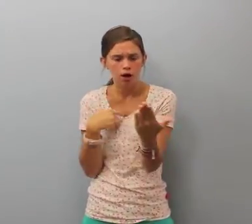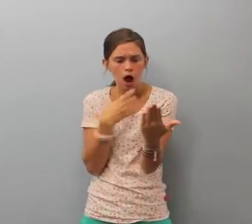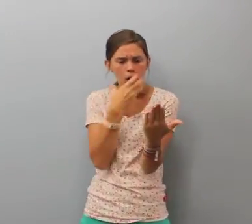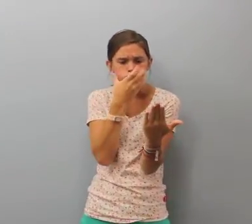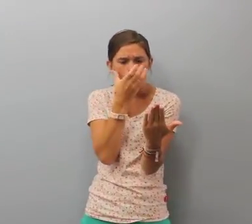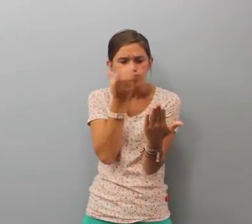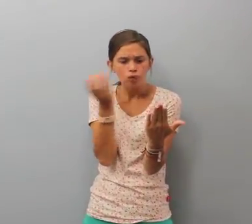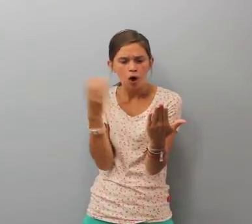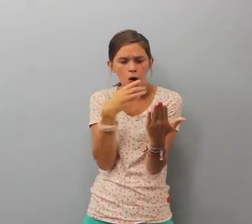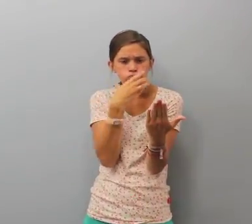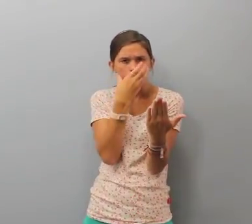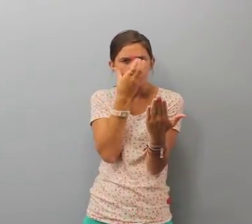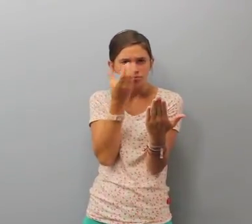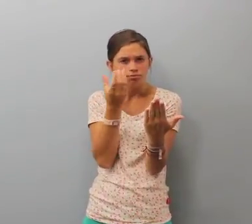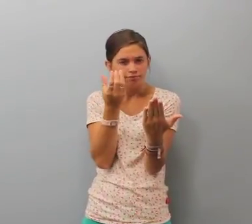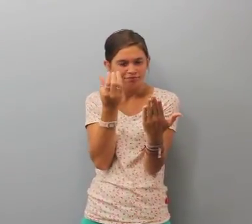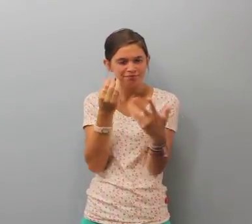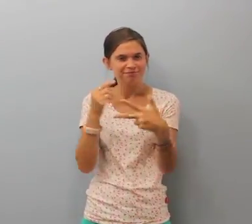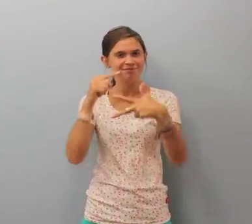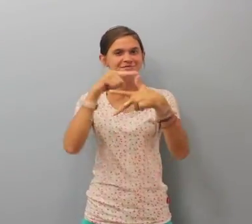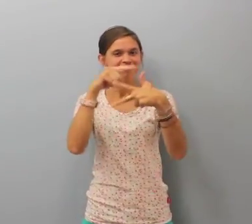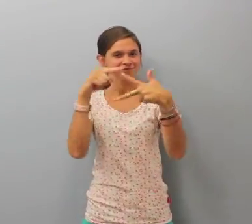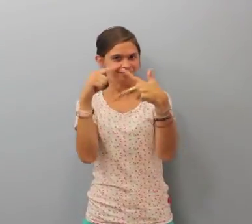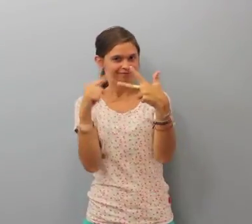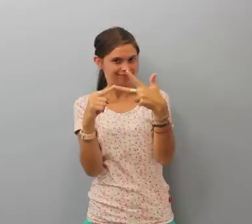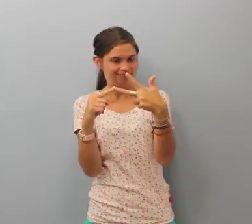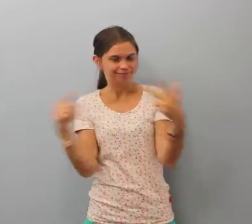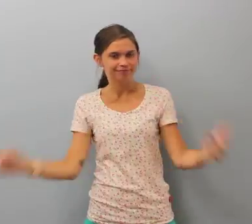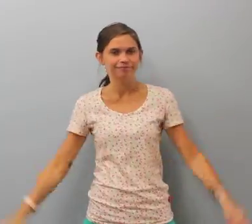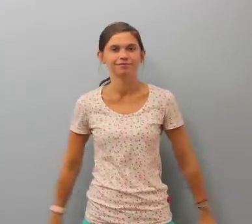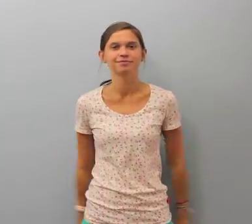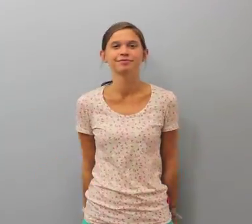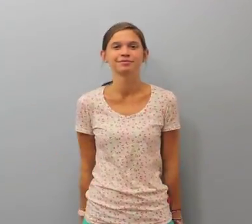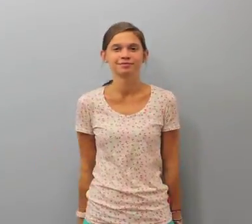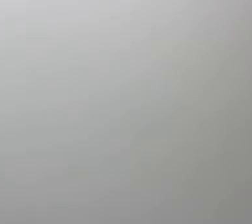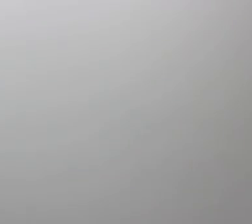apple, particularly a red apple, while he's reading his survival book.